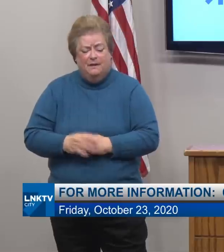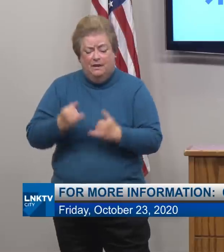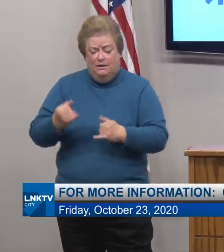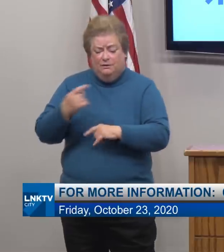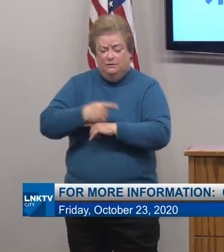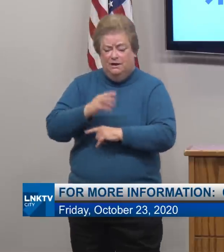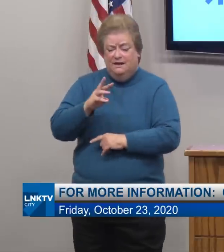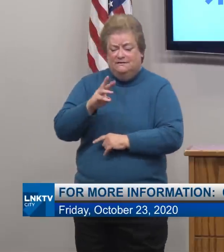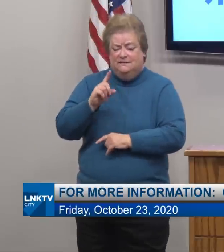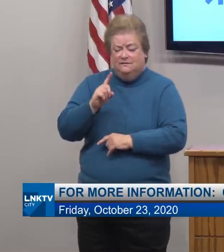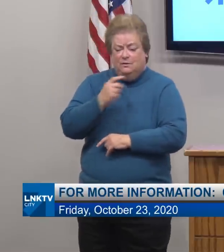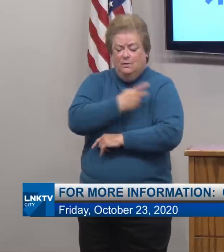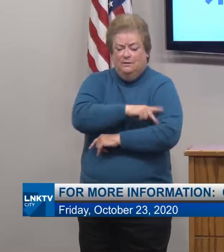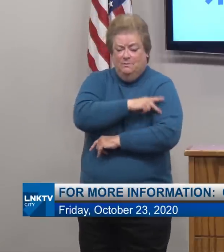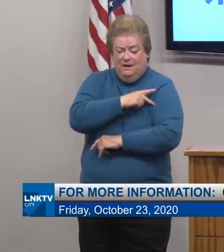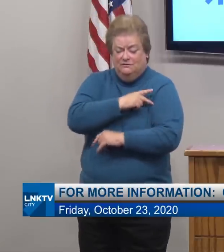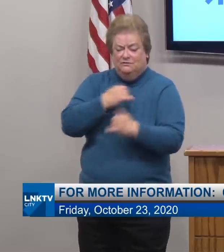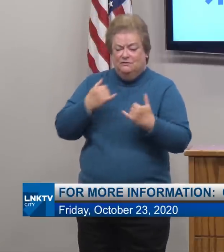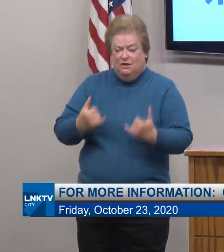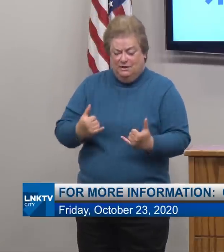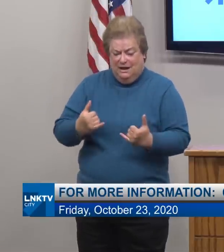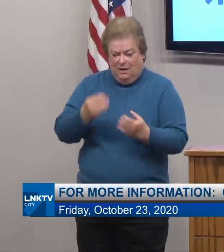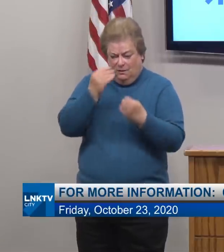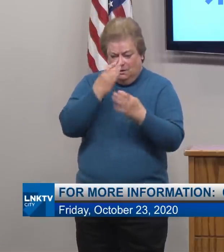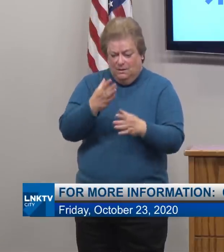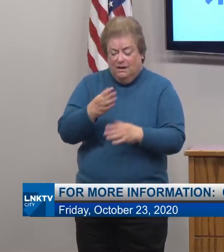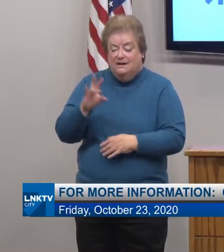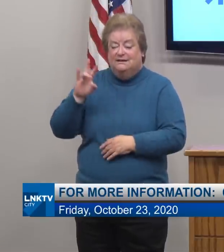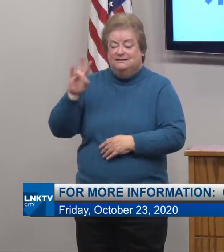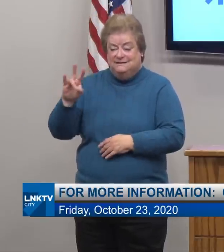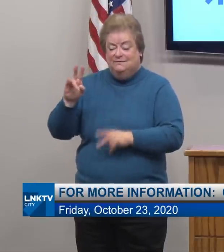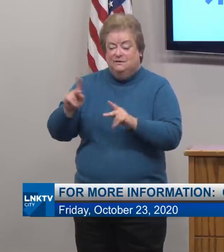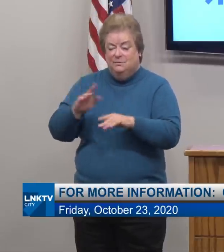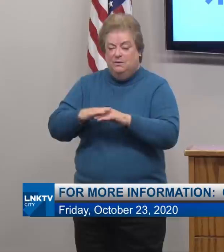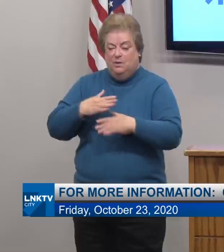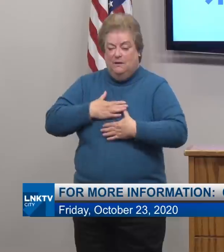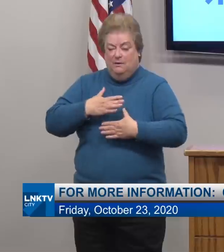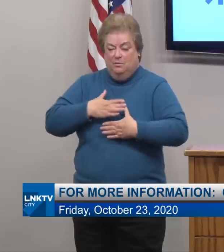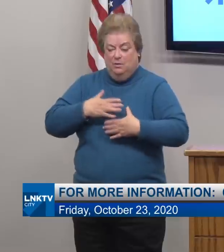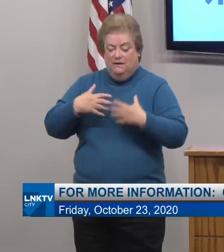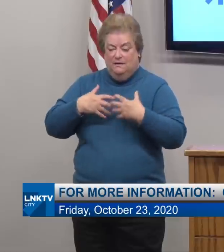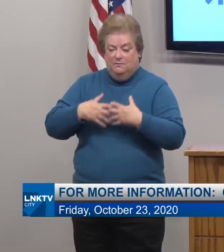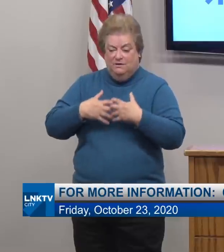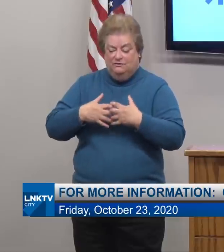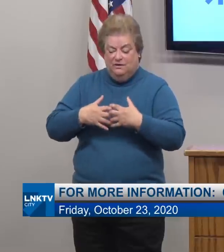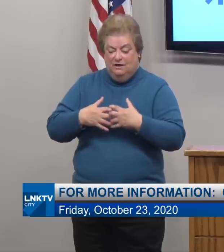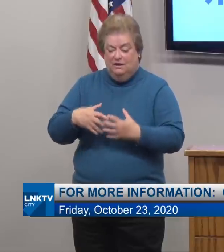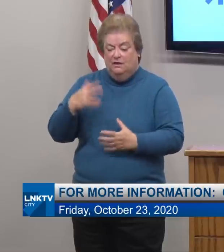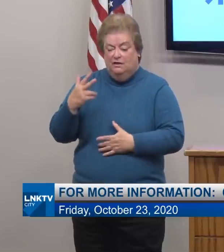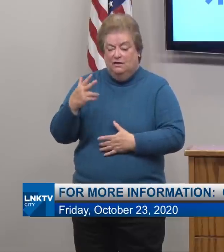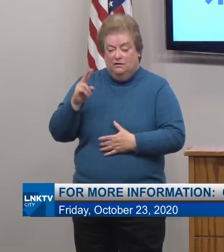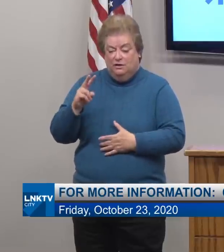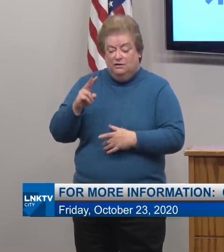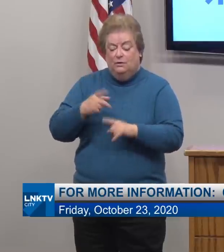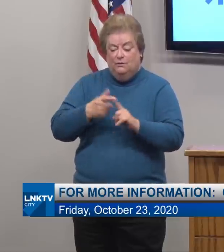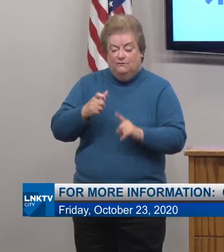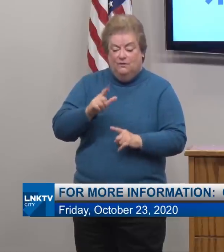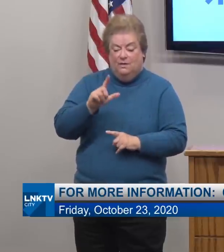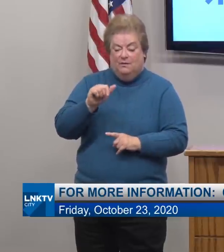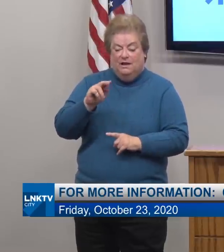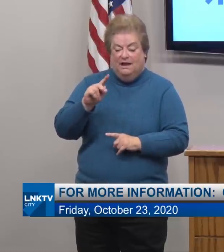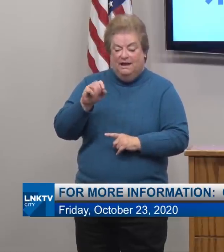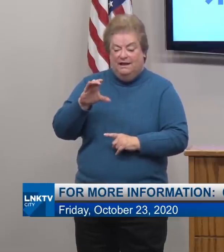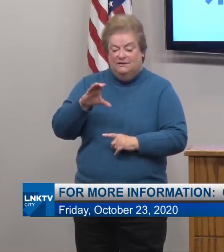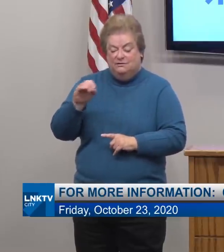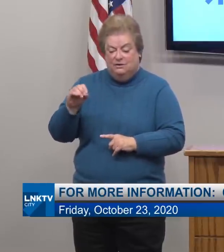19 patients are being reported and seven are on ventilators 32 of those individuals are from lancaster